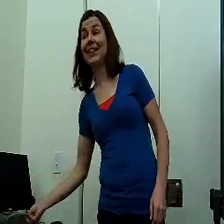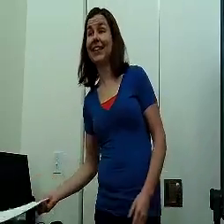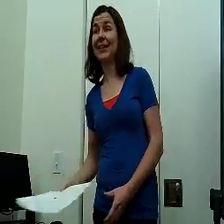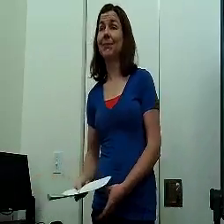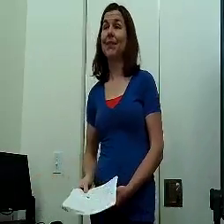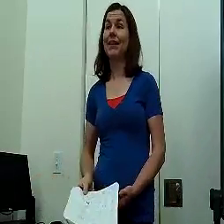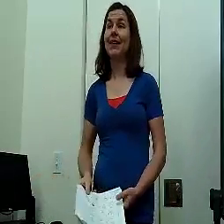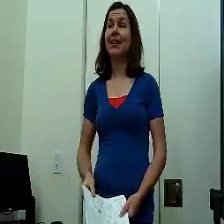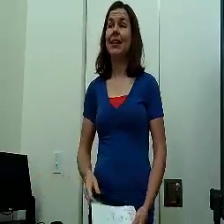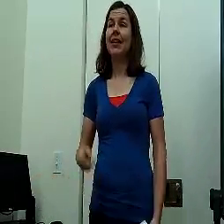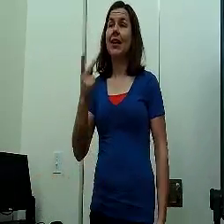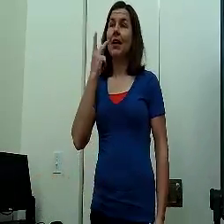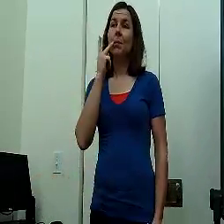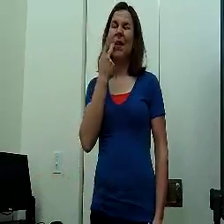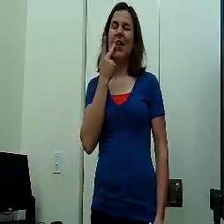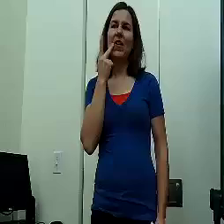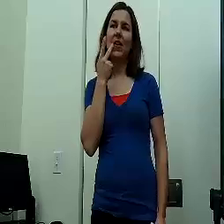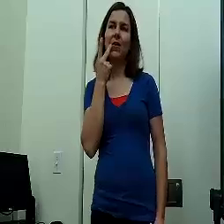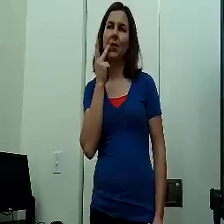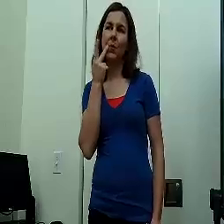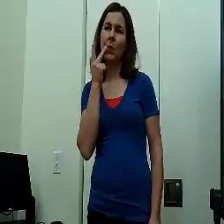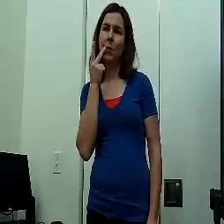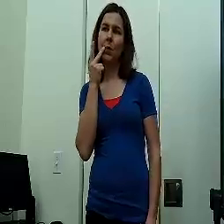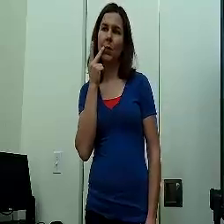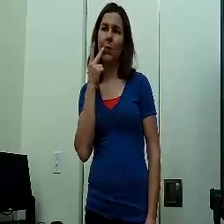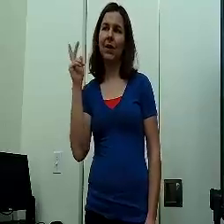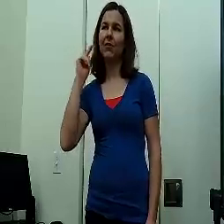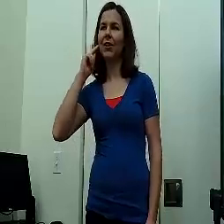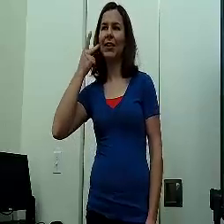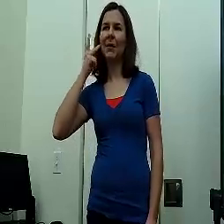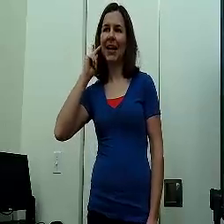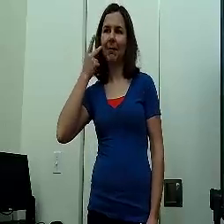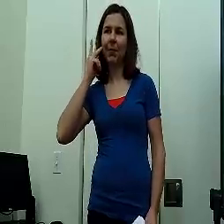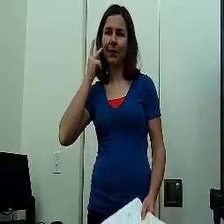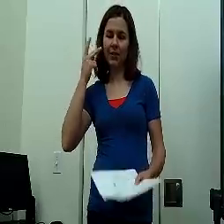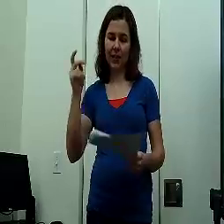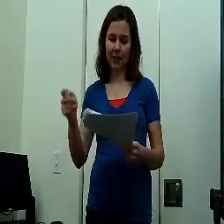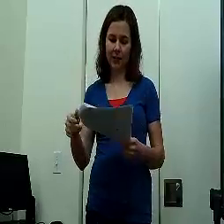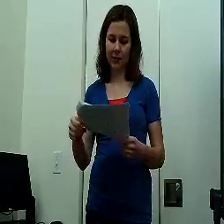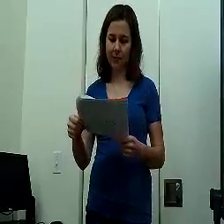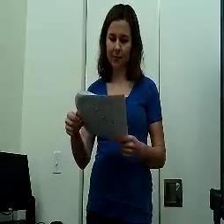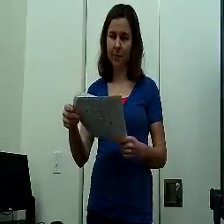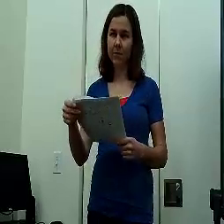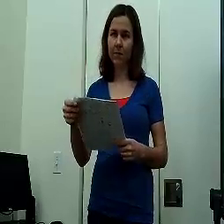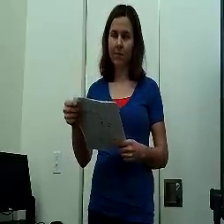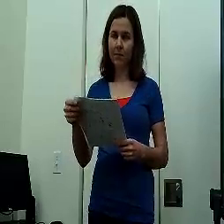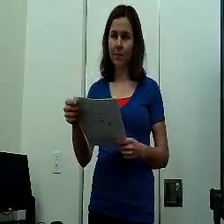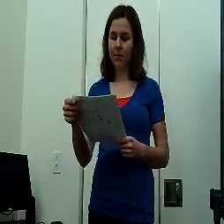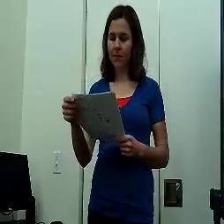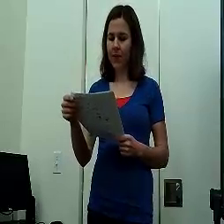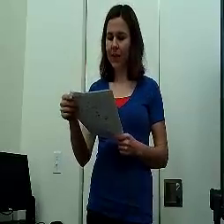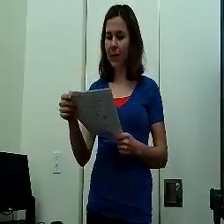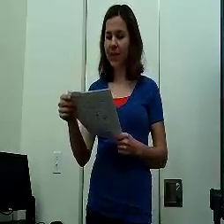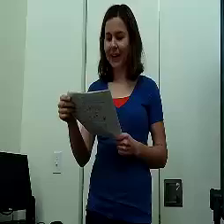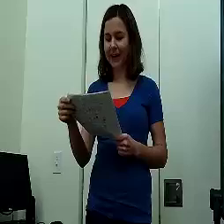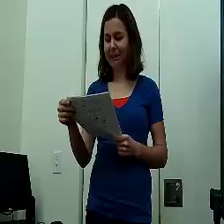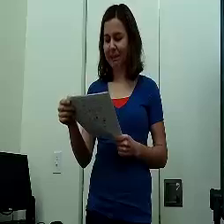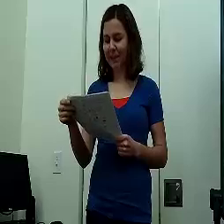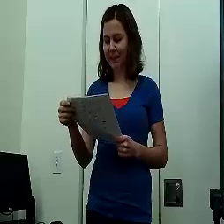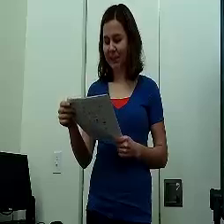it is is. this is the ASL. Pickle. Pickle versus pineapple. Where the versus P is better than. Yeah. Yeah. You would think. It's even